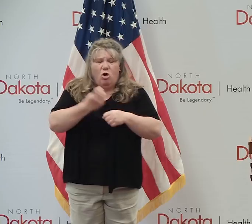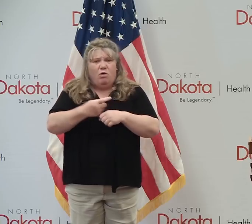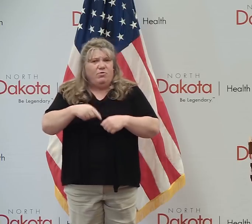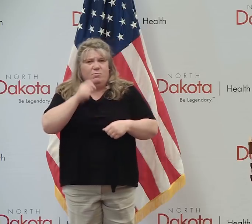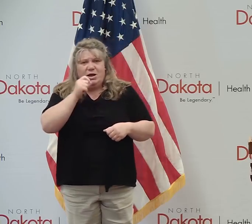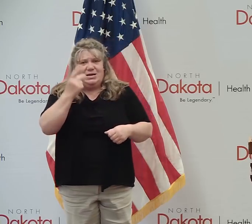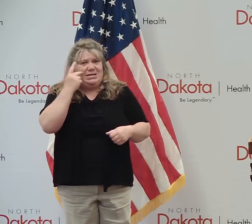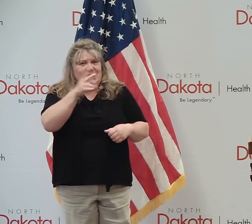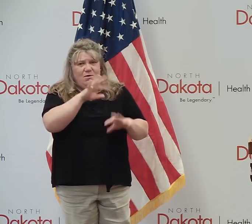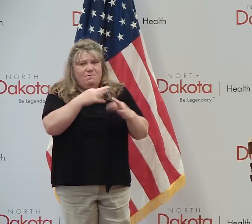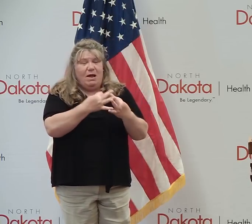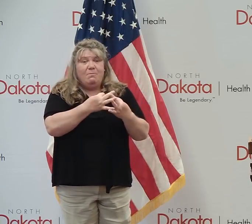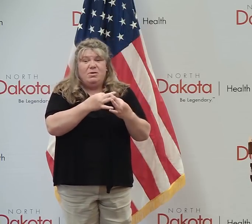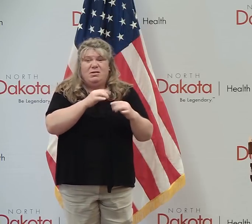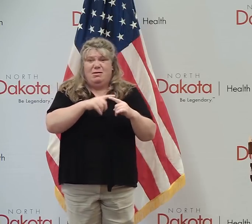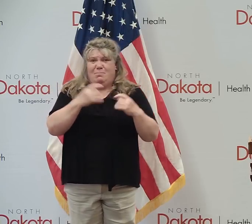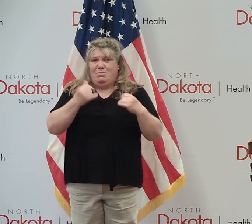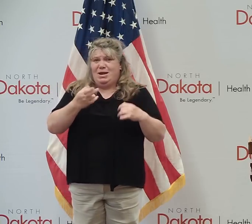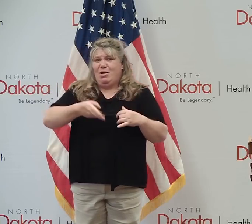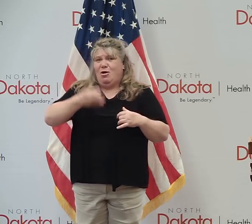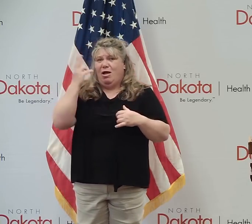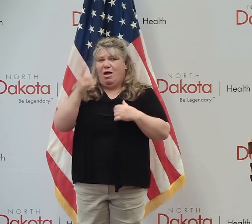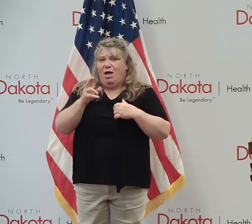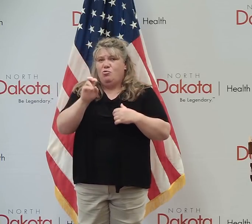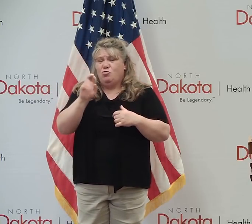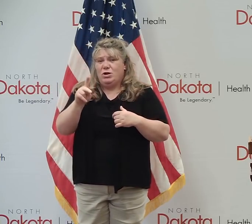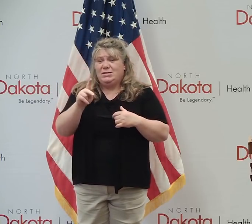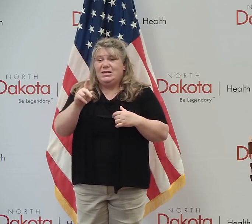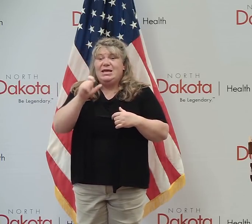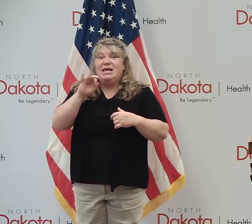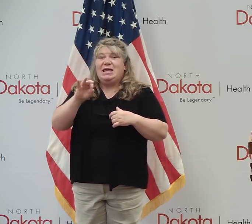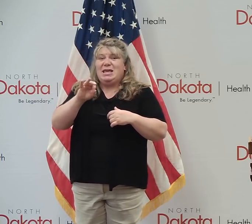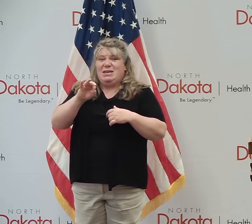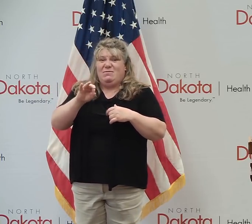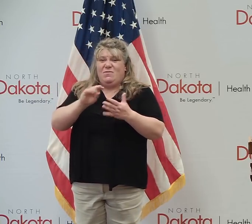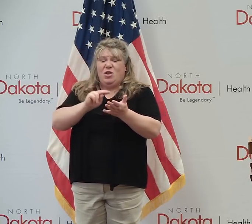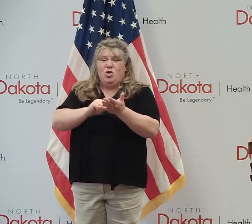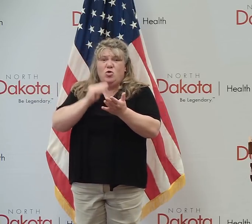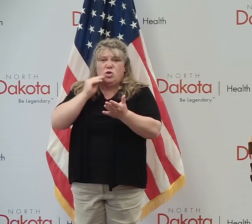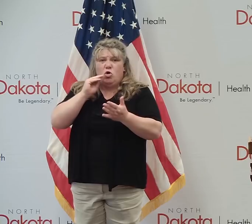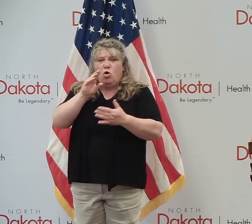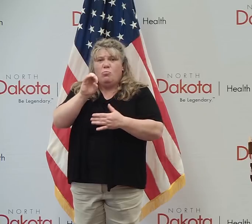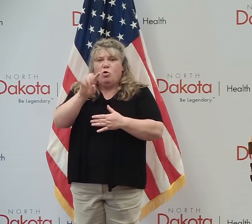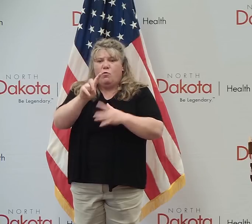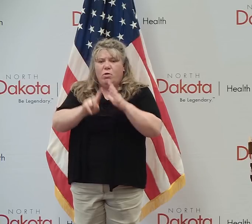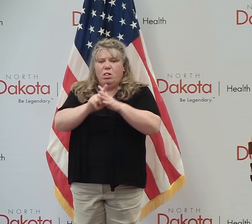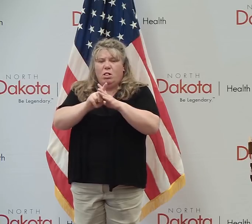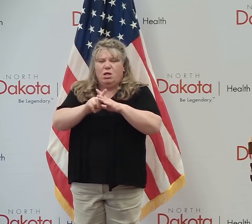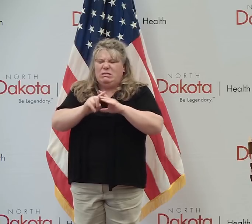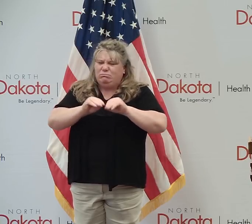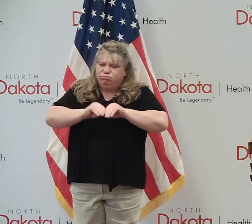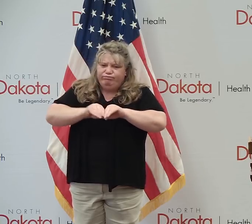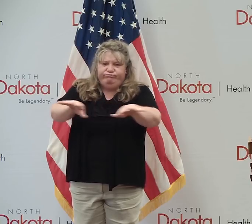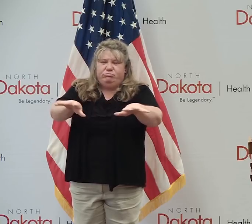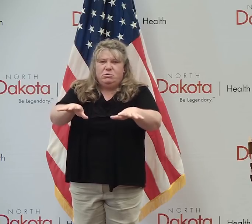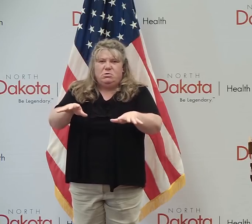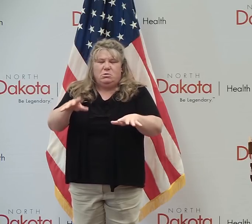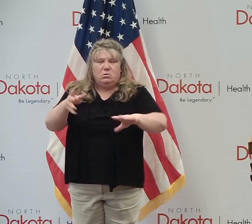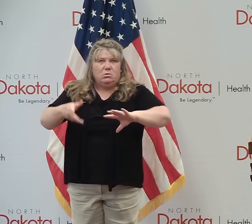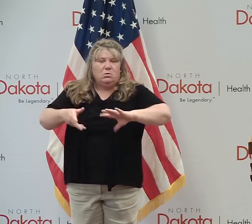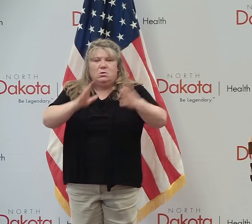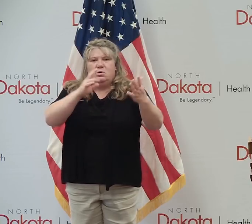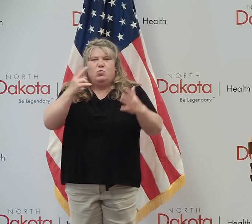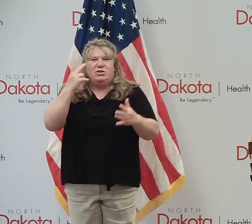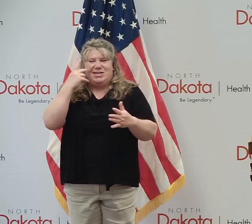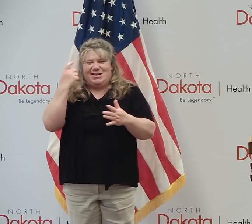high risk of when you get COVID into a facility and what it can mean in terms of devastation. We saw this, I think there was an